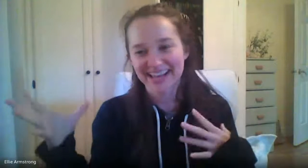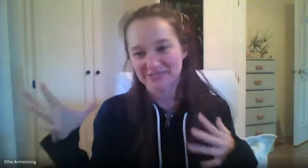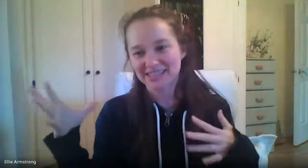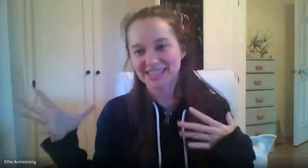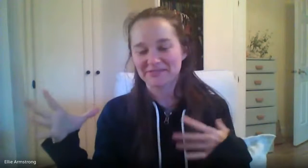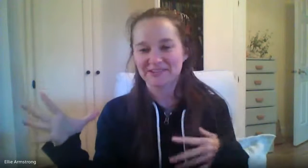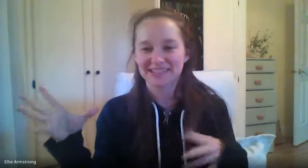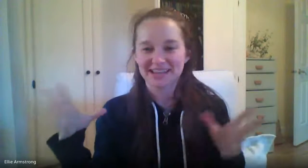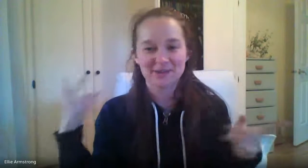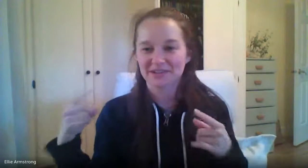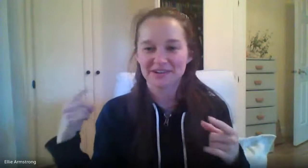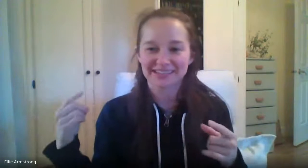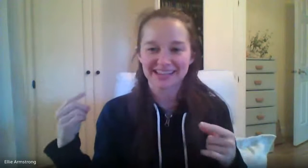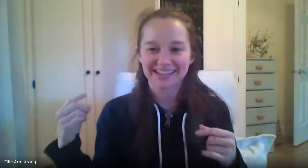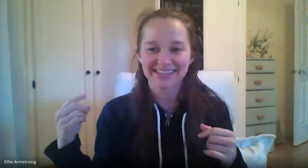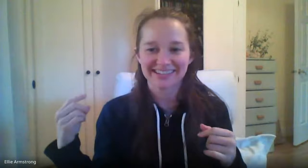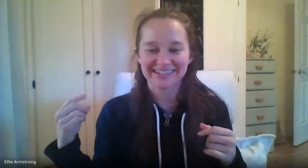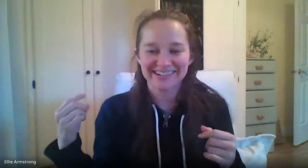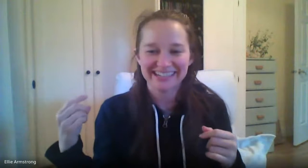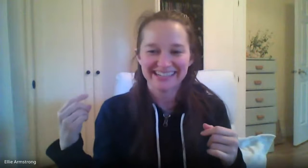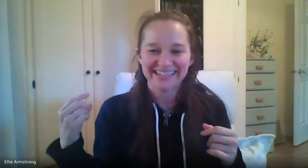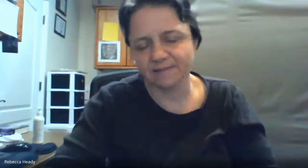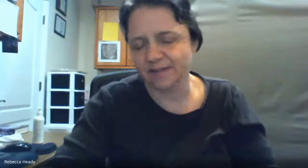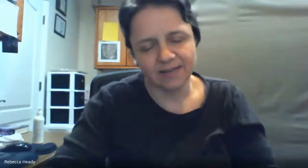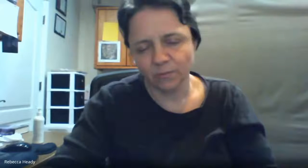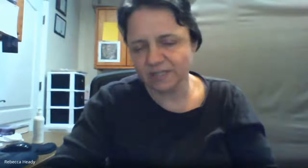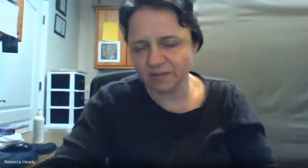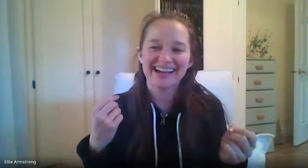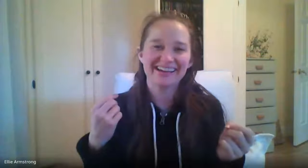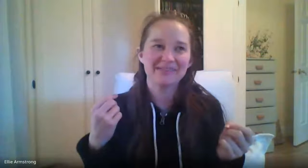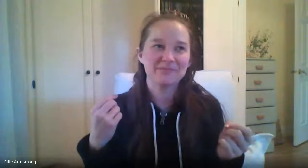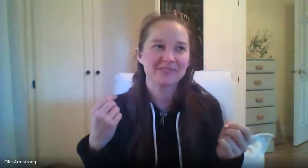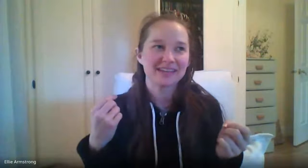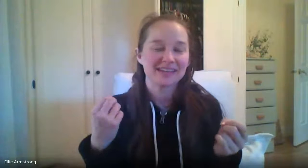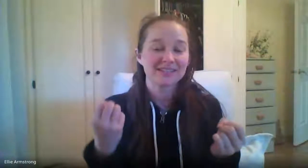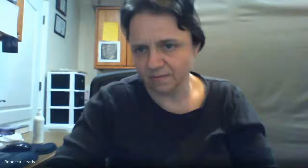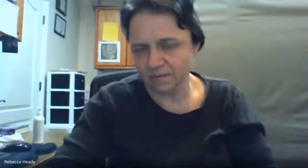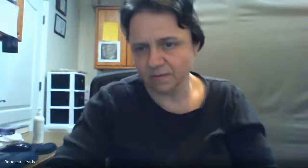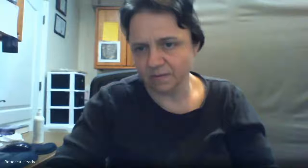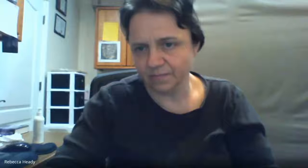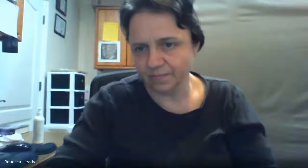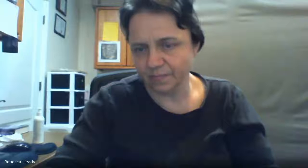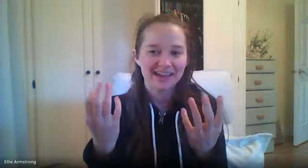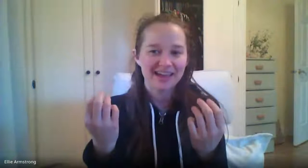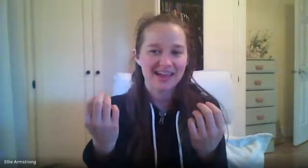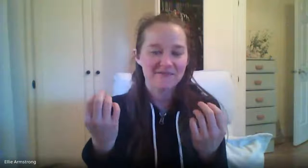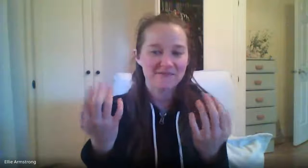what's the difference. I'm not sure how to sign that. So That's fine. Okay. So how many